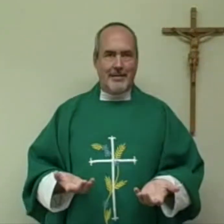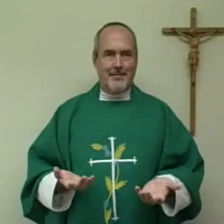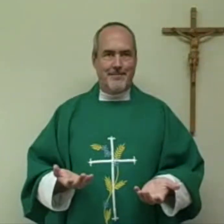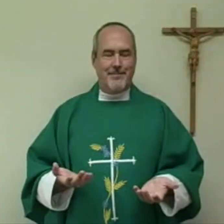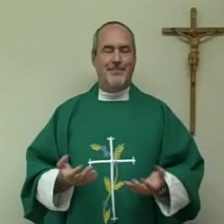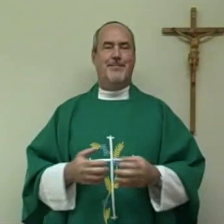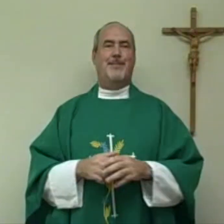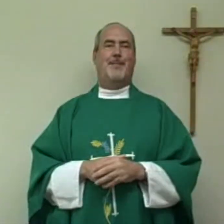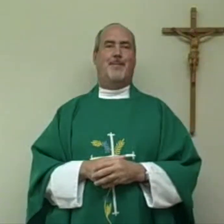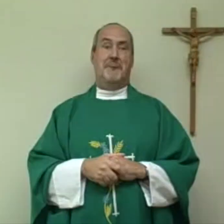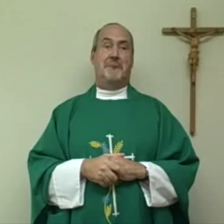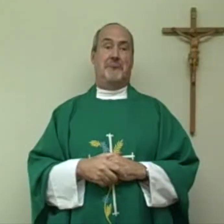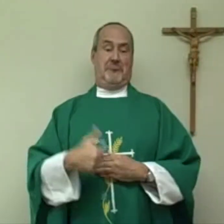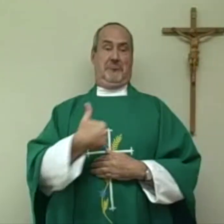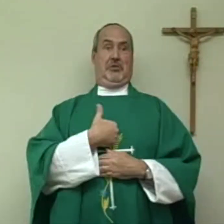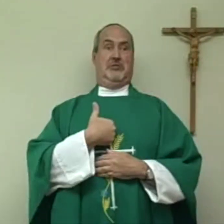which helps us through our lives.